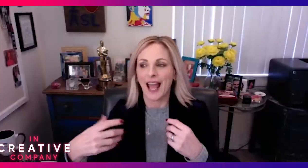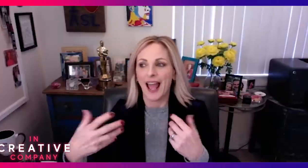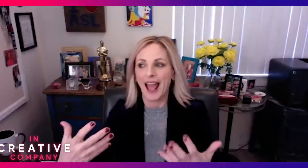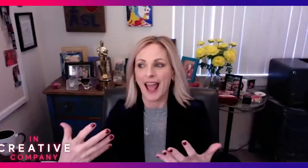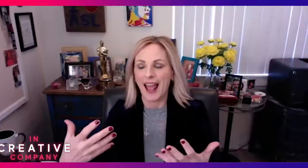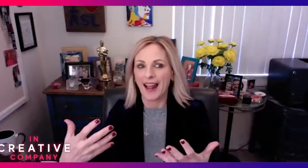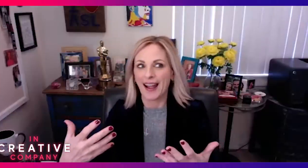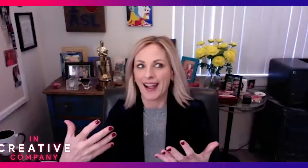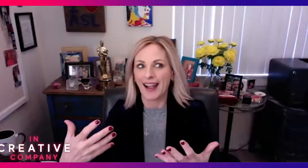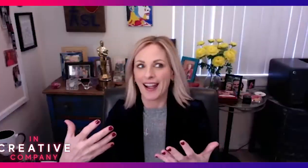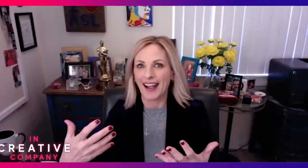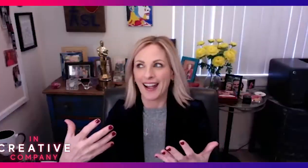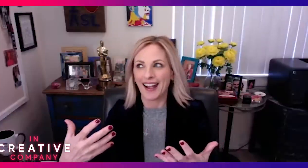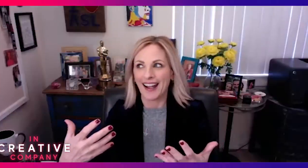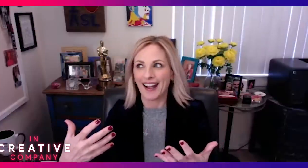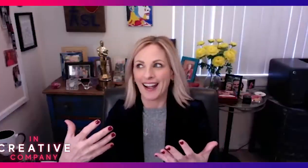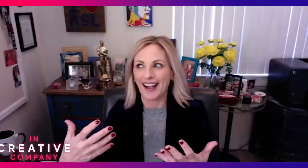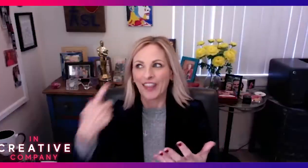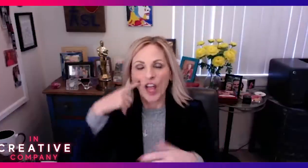thought of before. And